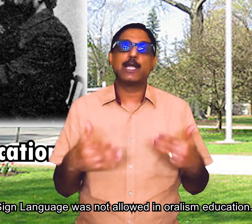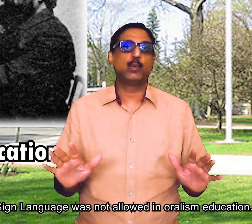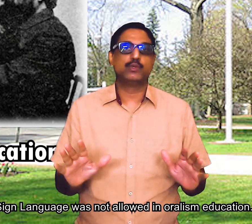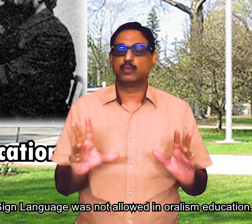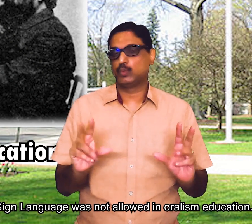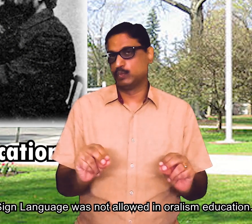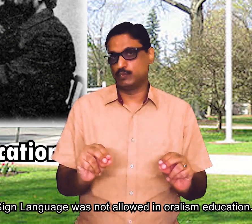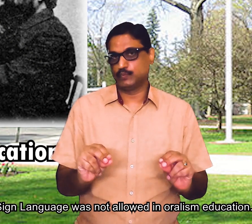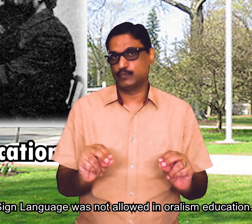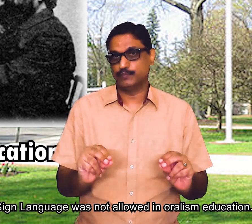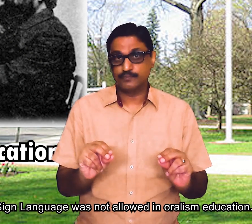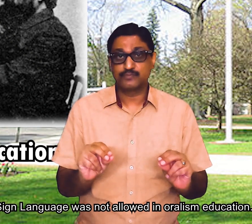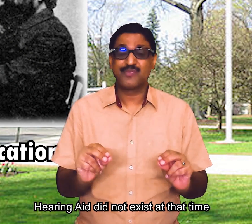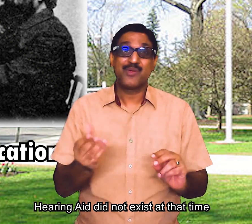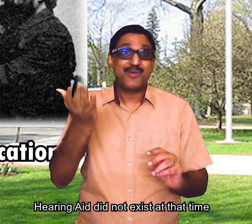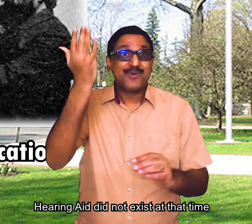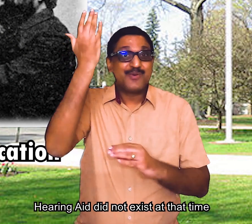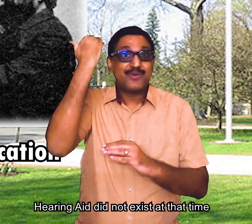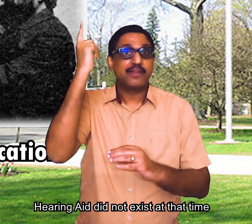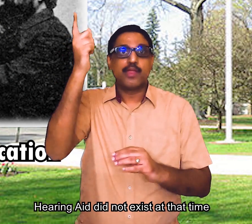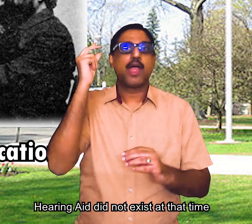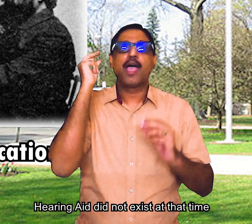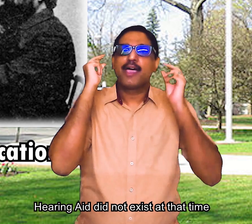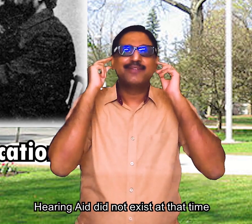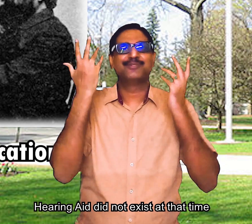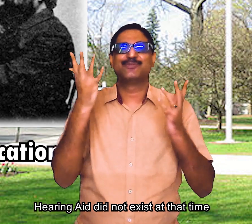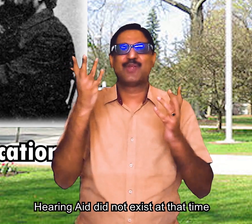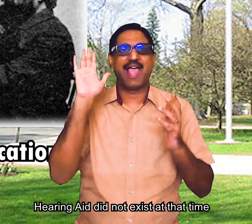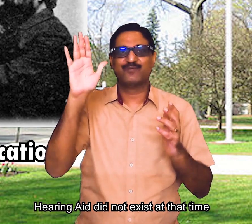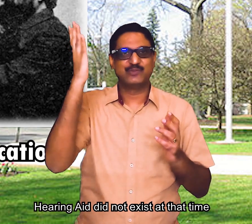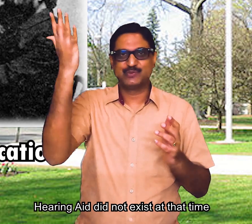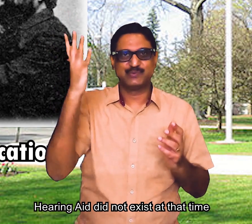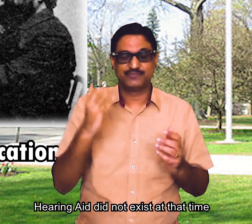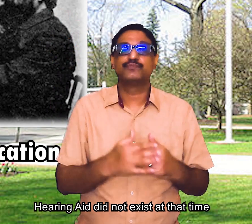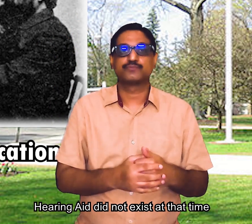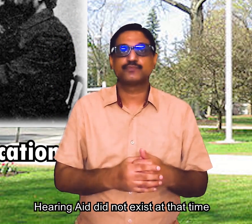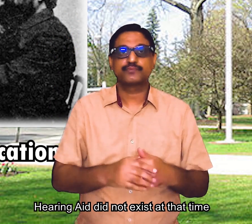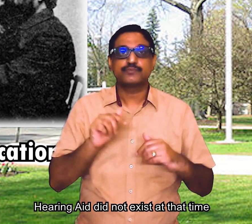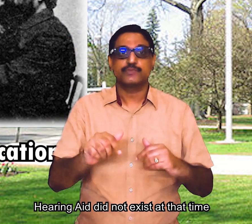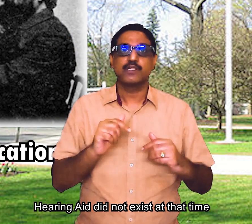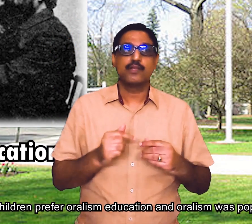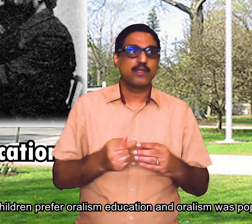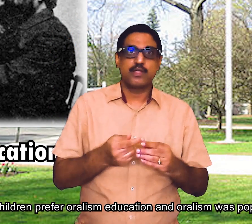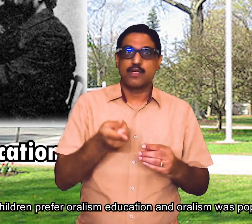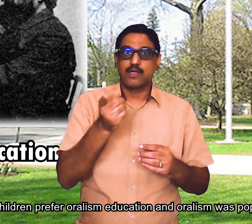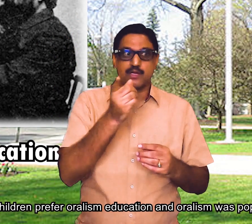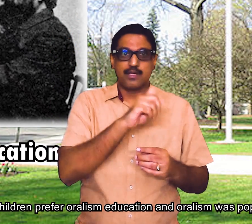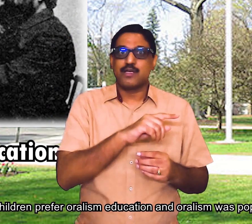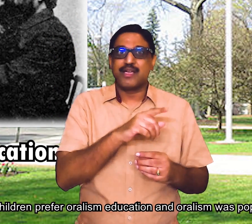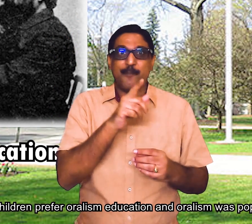Sign language was not allowed in oralism education. Hearing aid did not exist at that time. Parents of